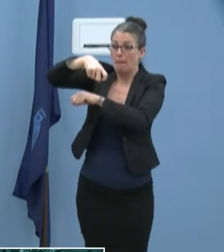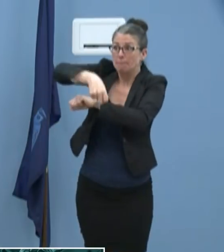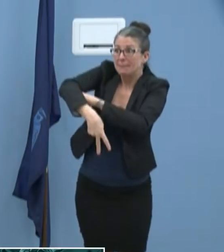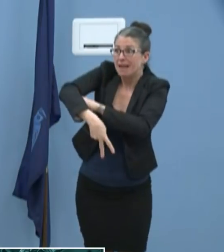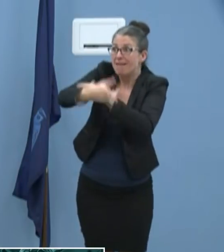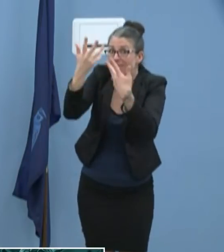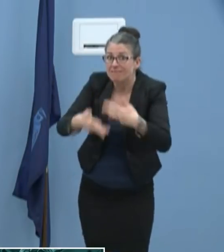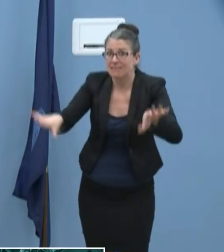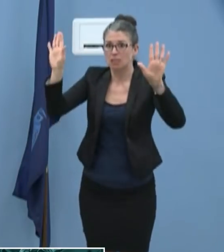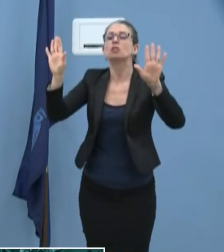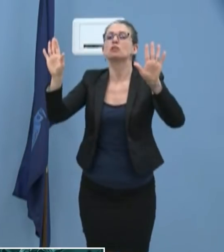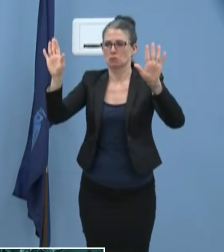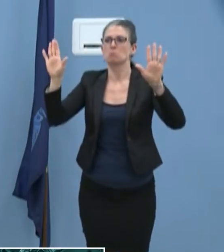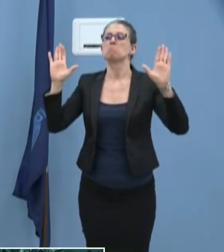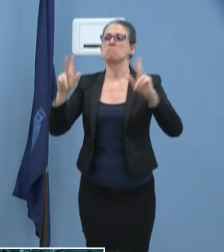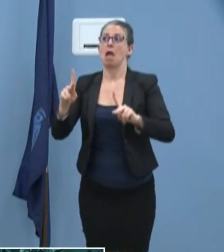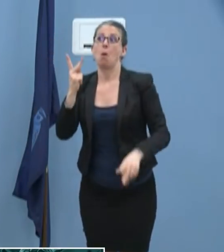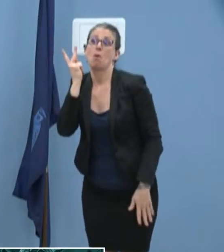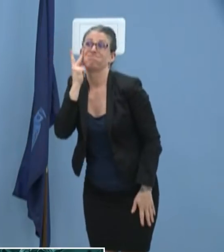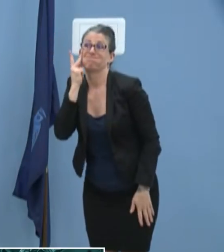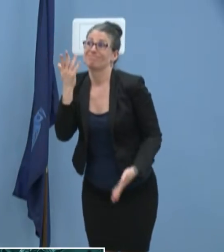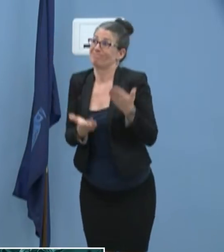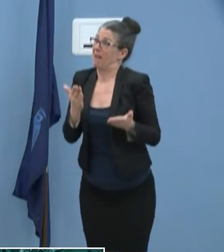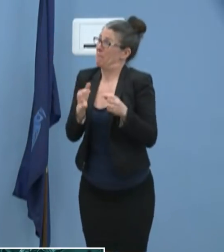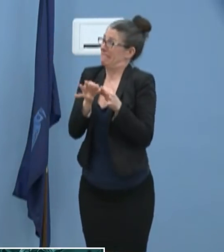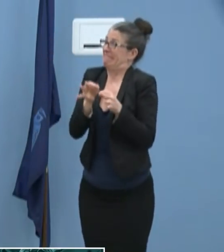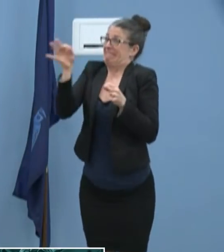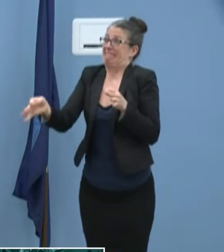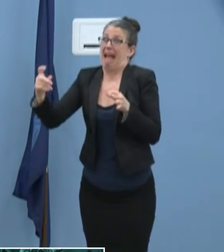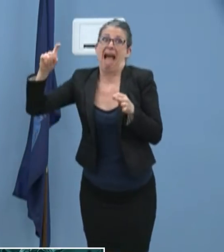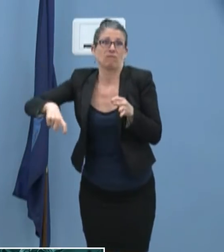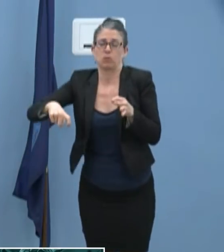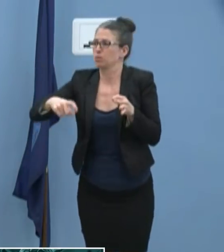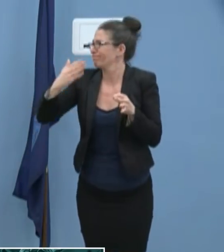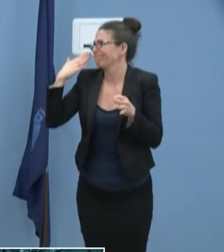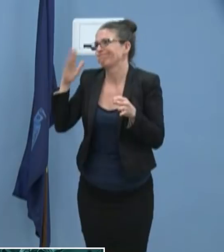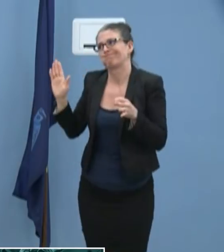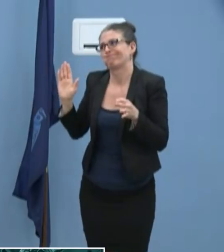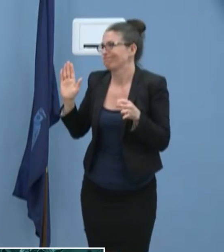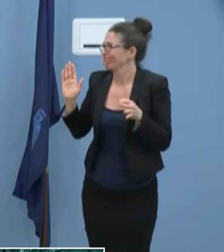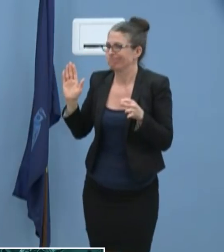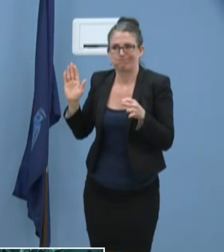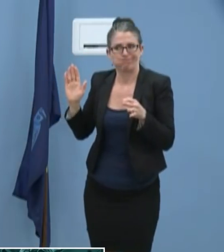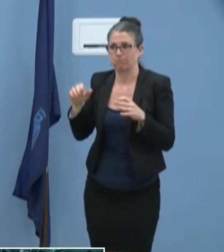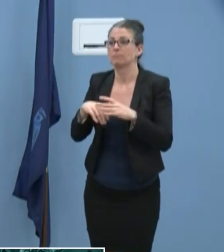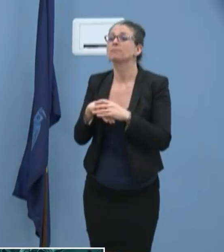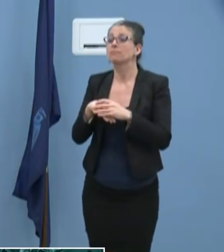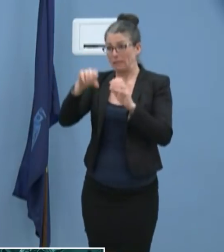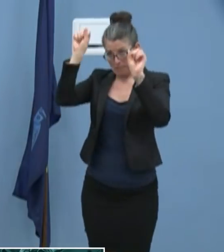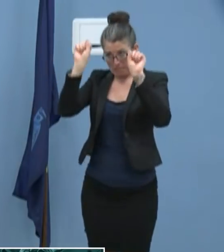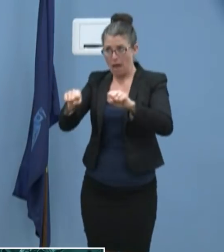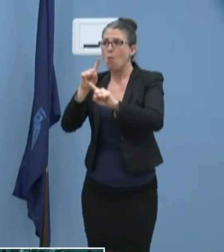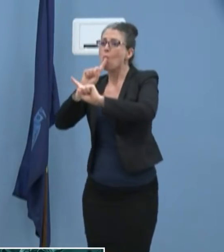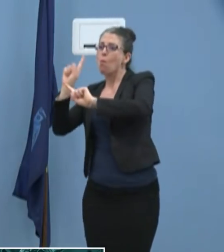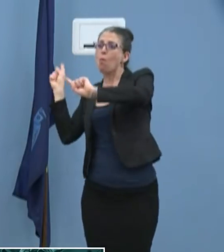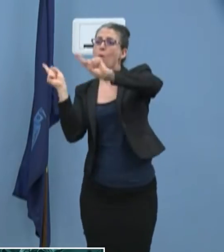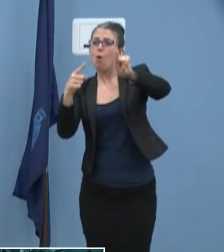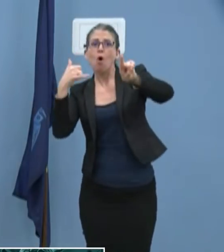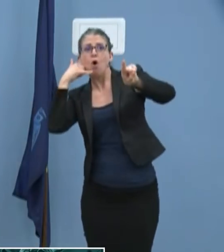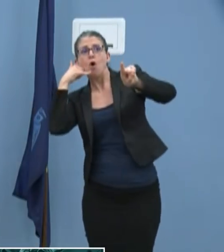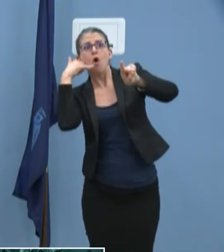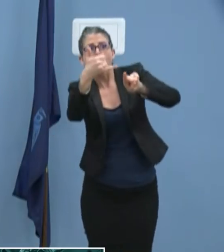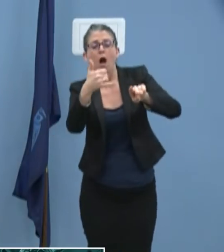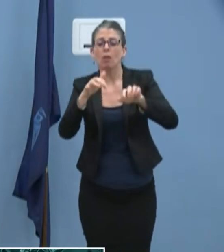renewal. Carry-out, home delivery, and drive-through food and beverage service may